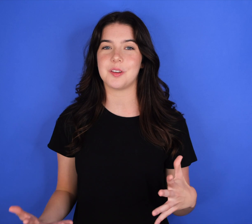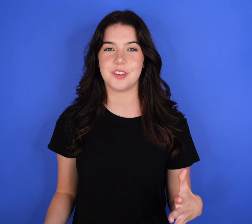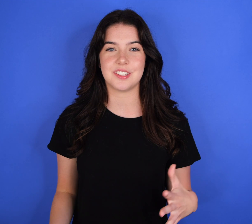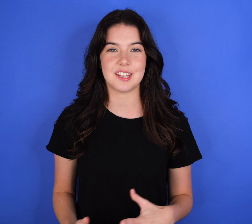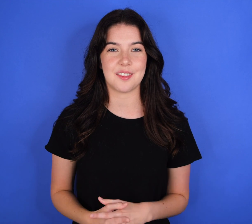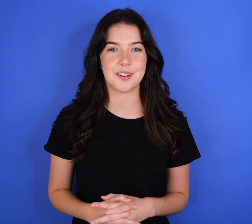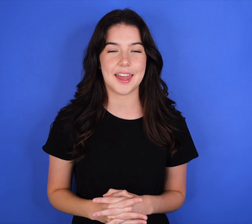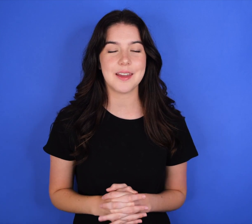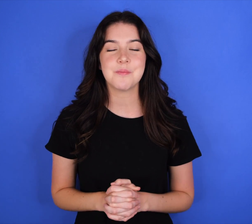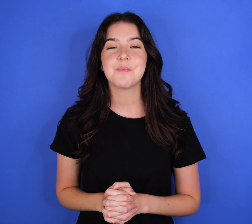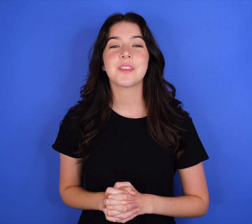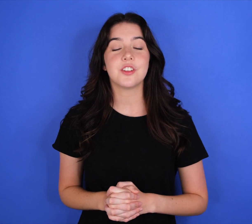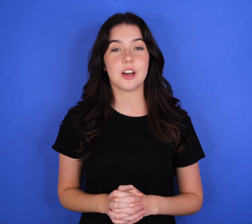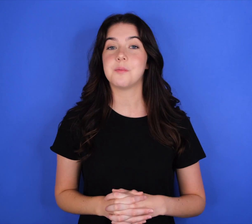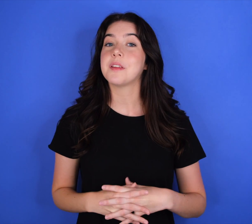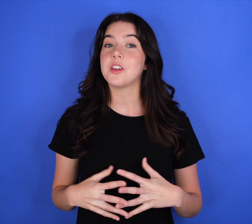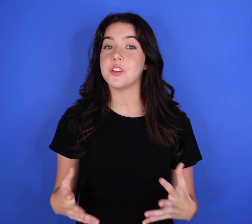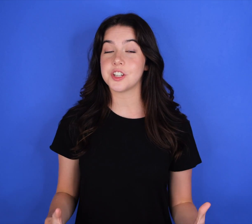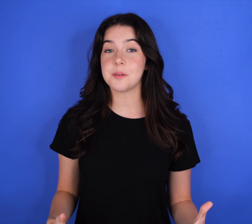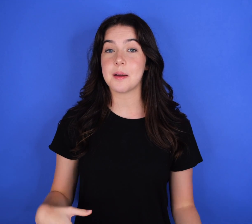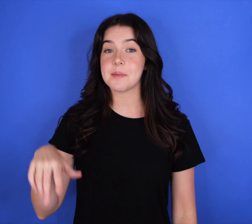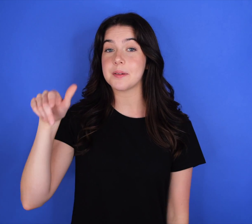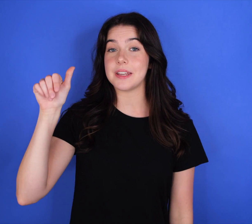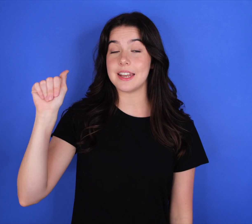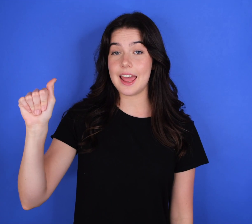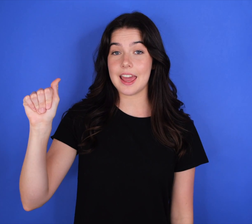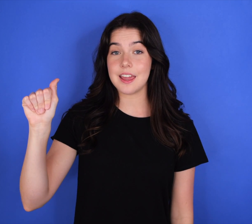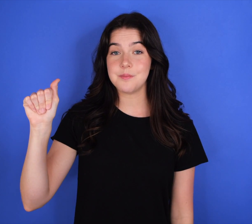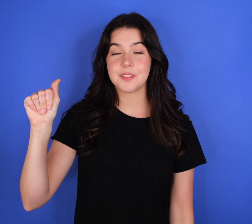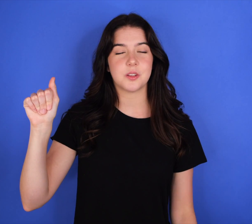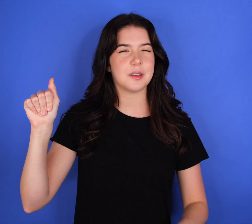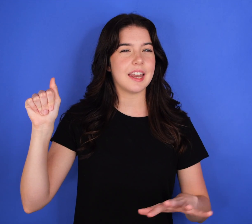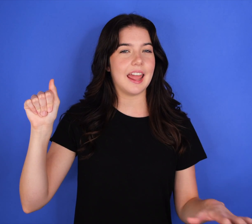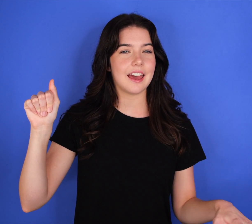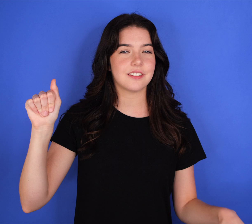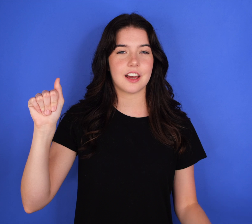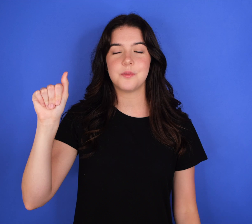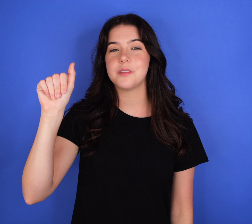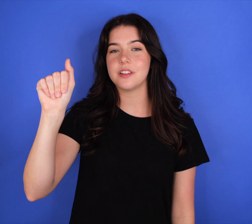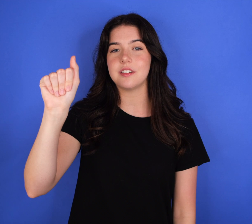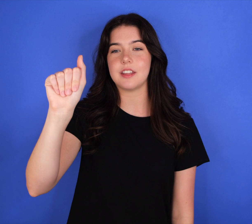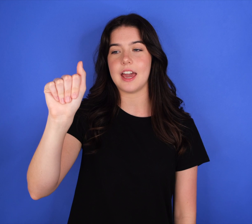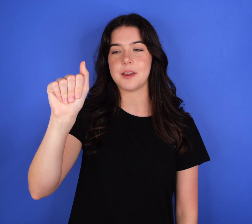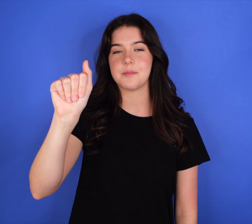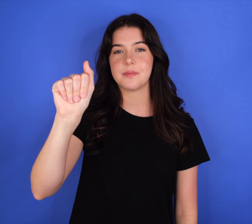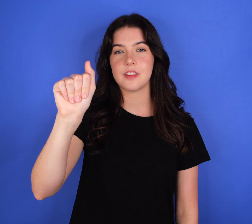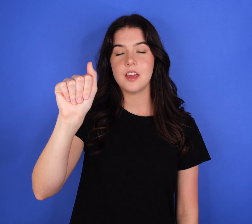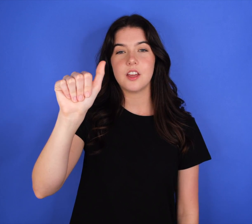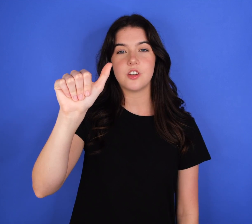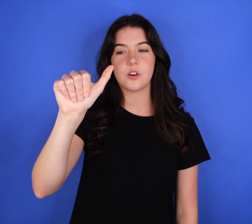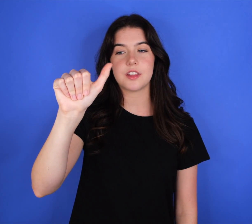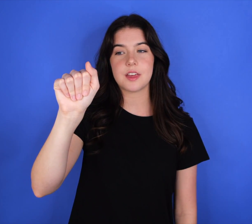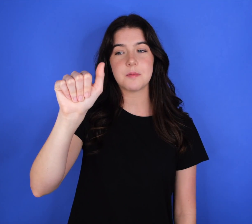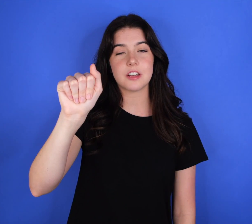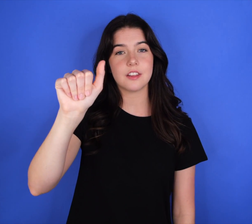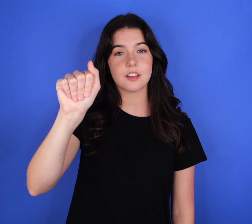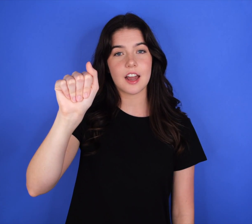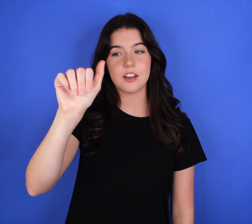this together, okay? So you should remember we did A, because we did ASL. So this is A. Your thumb is on the side and all your